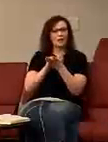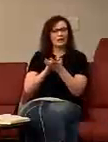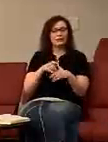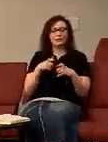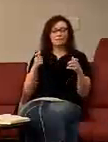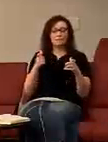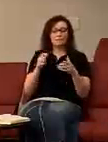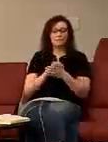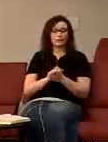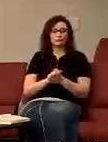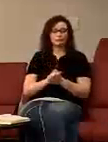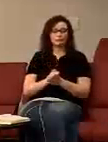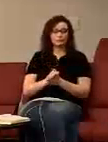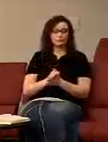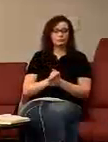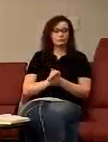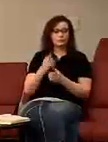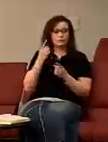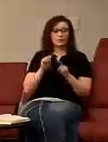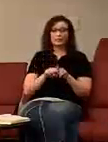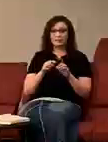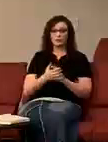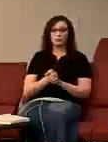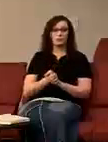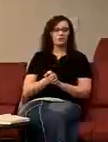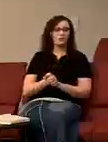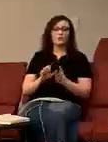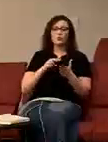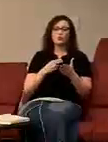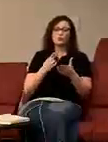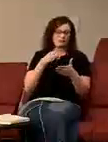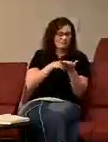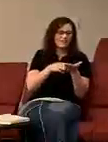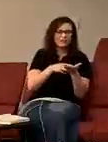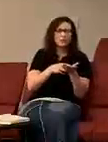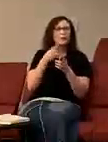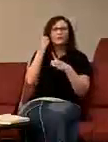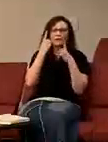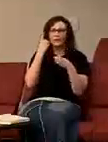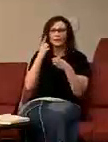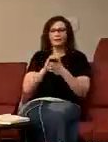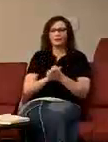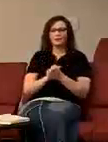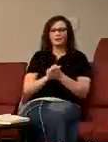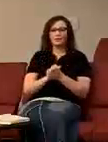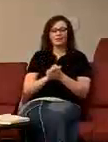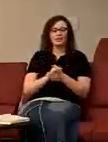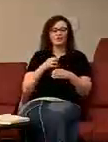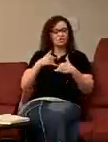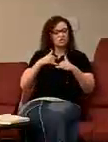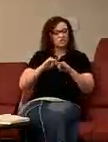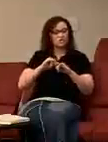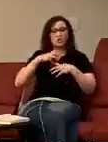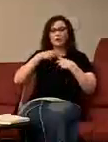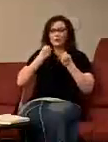of stuff has to happen. A lot of decisions, a lot of people, but we cut ourselves and we don't even think about it. And it just starts healing.